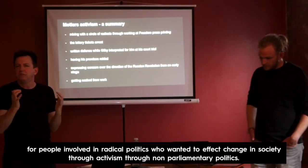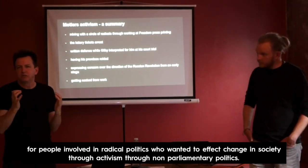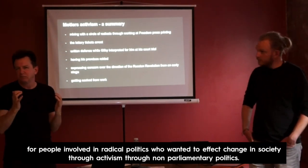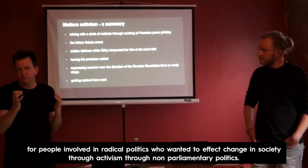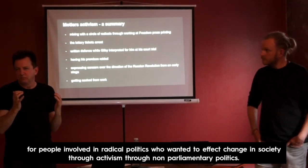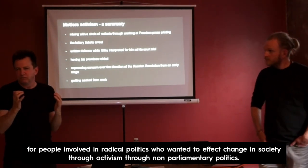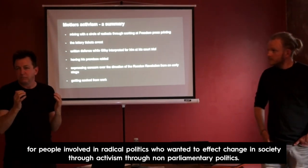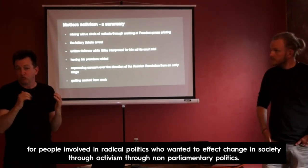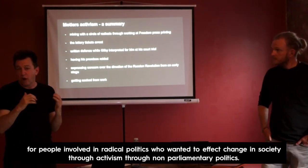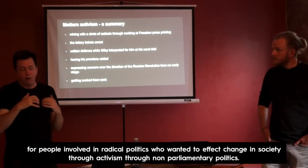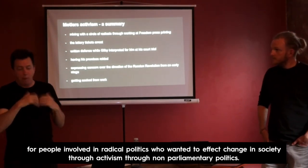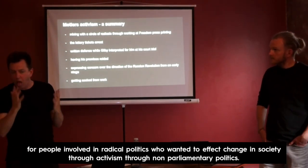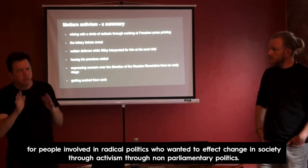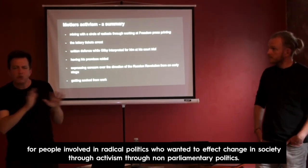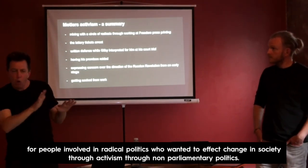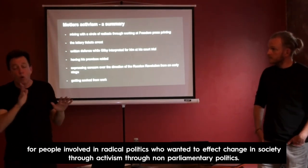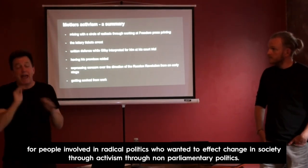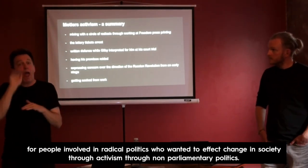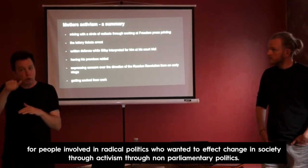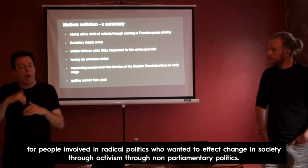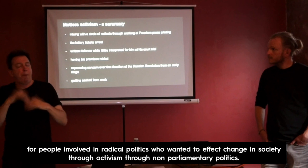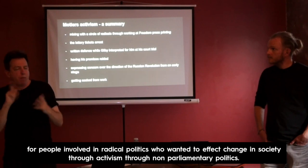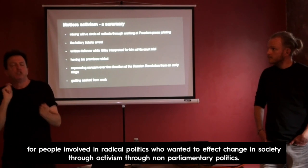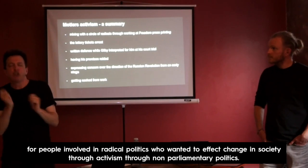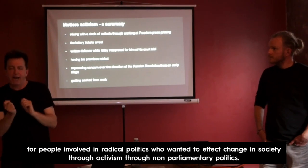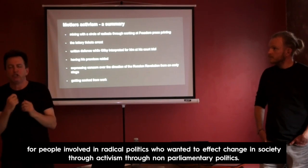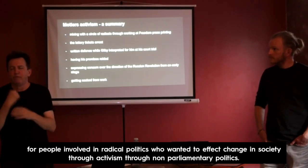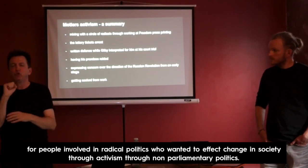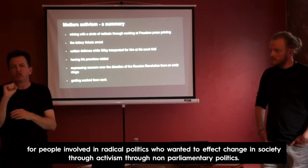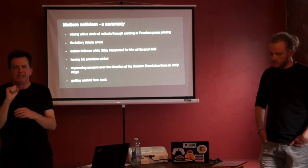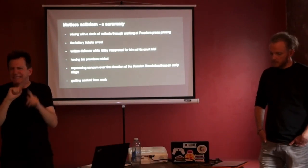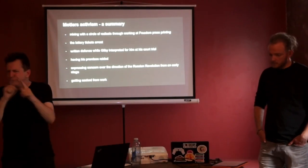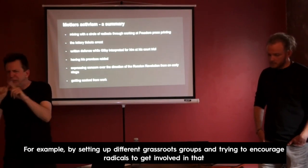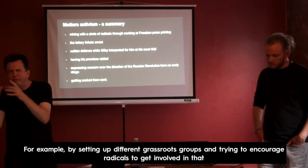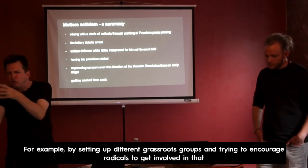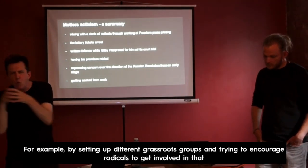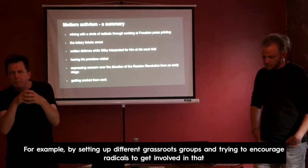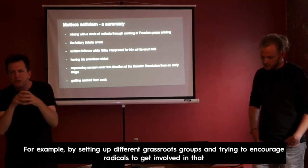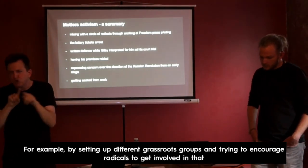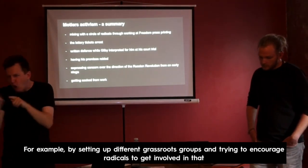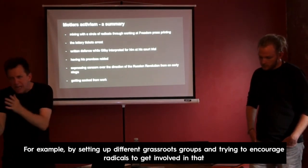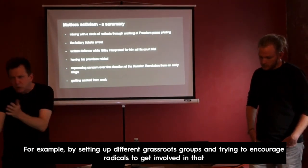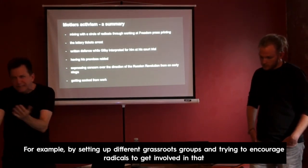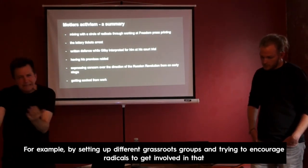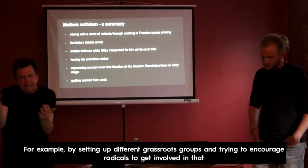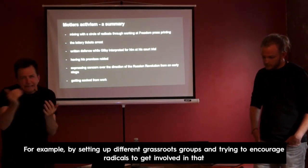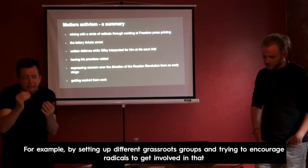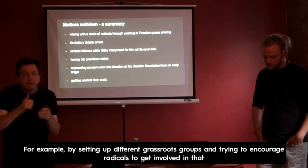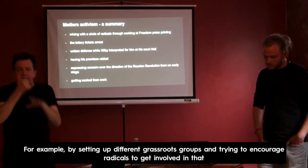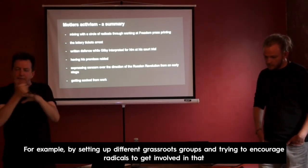who wanted to effect change without involving themselves in parliamentary politics. So setting up different grassroots groups and trying to